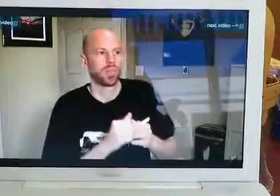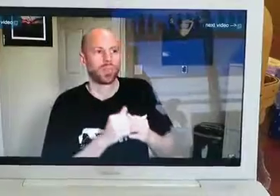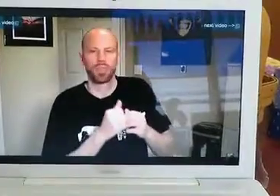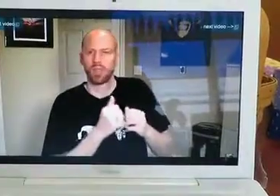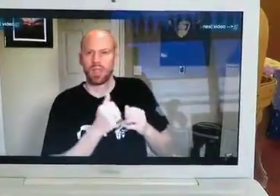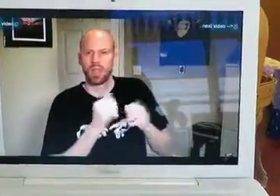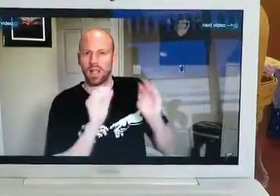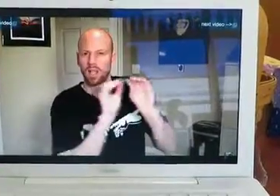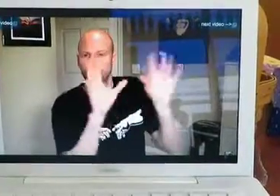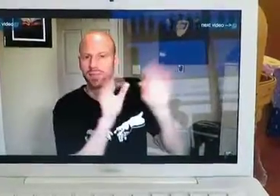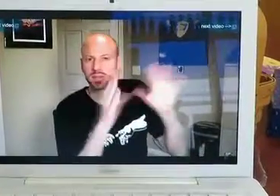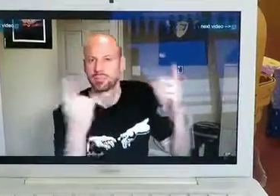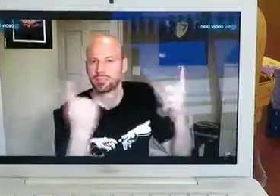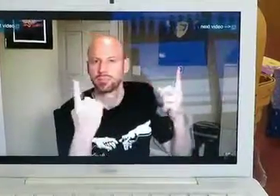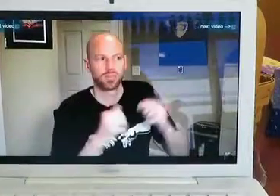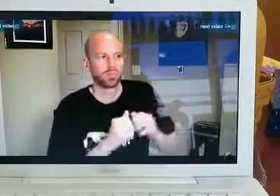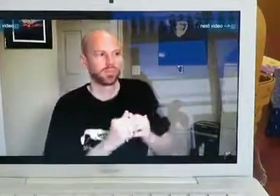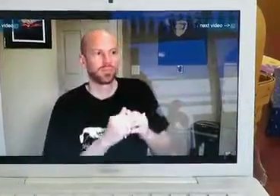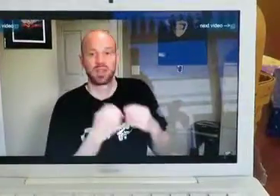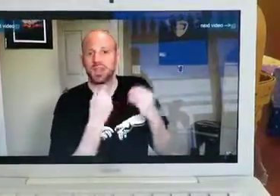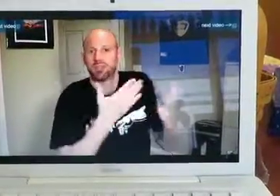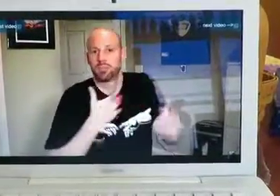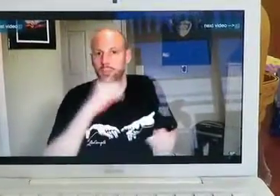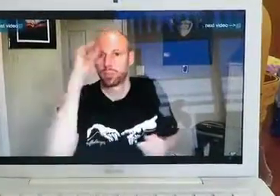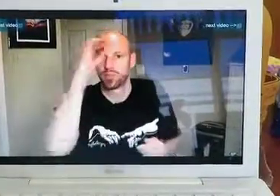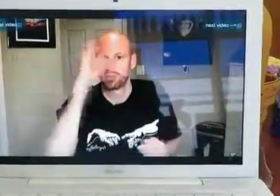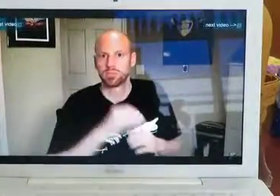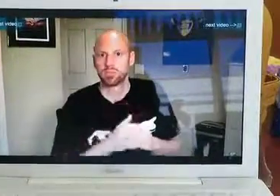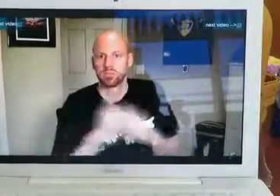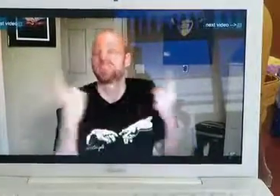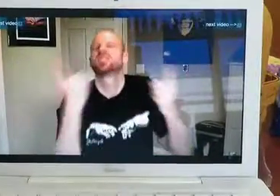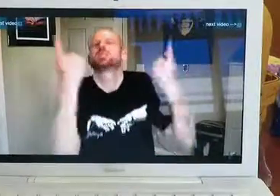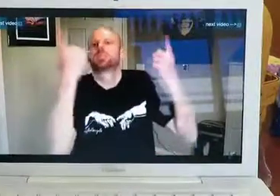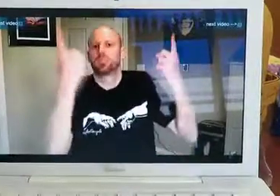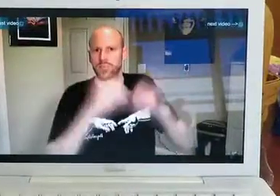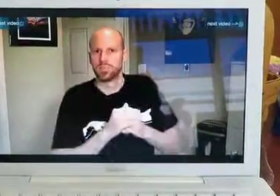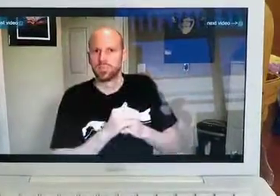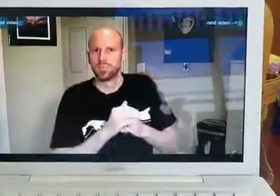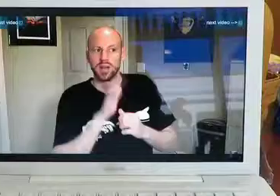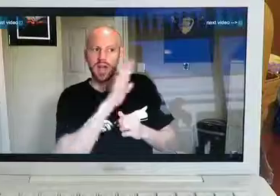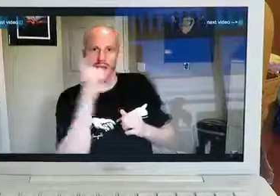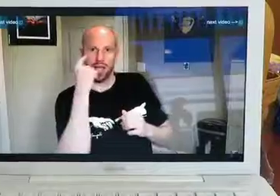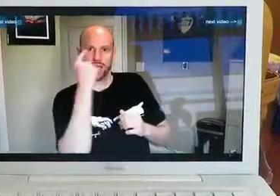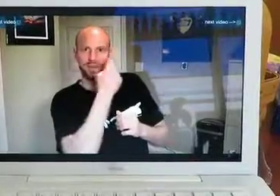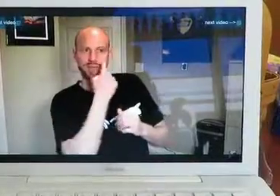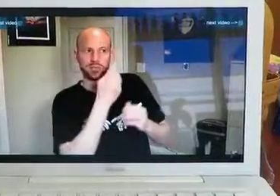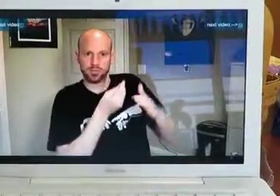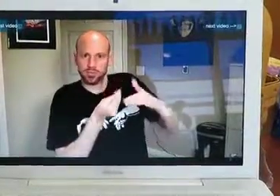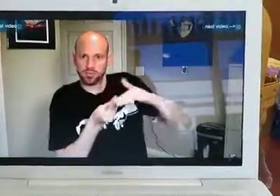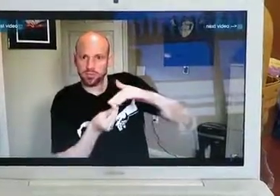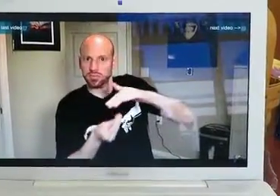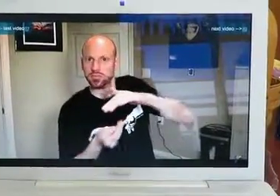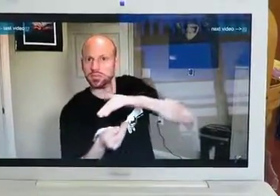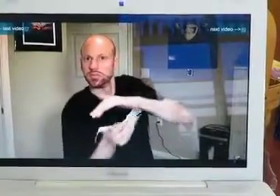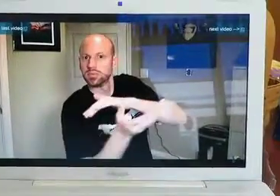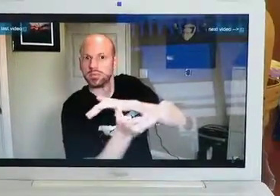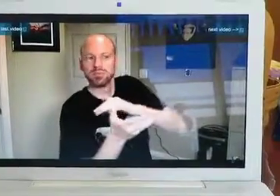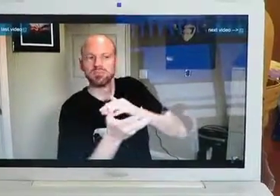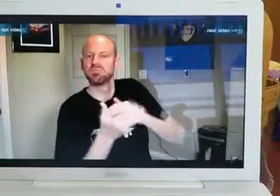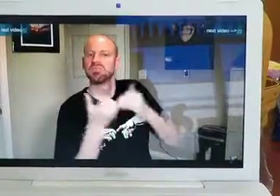And they can ask questions then, and it's more clear. And they'll be able to give them their opinion. Something, and it's along with the eyes gaze,